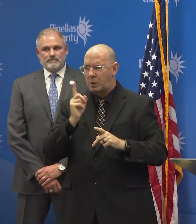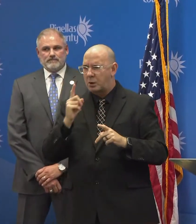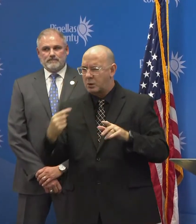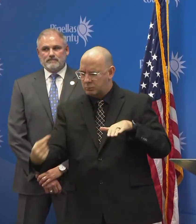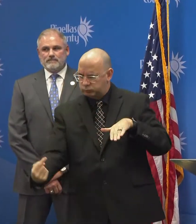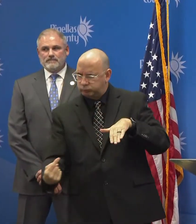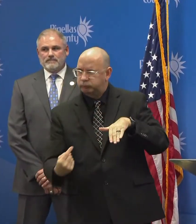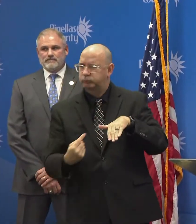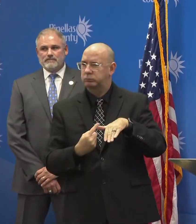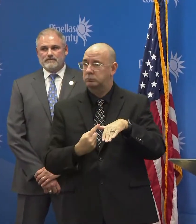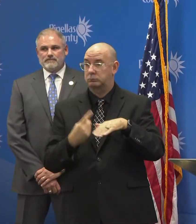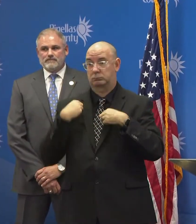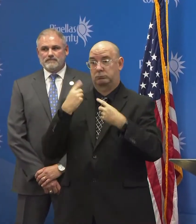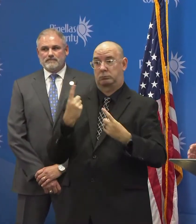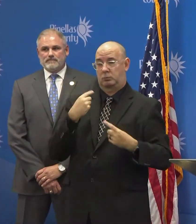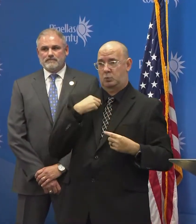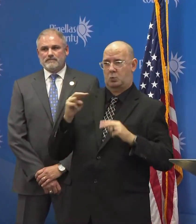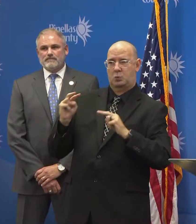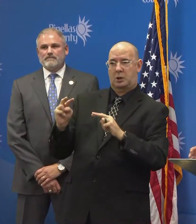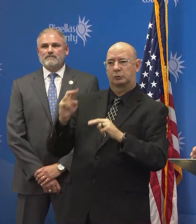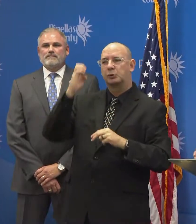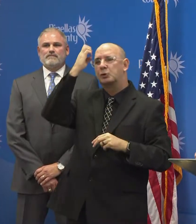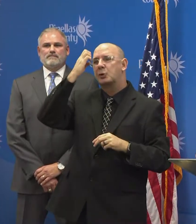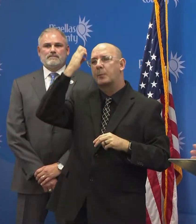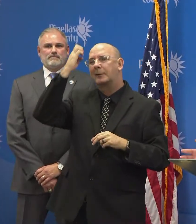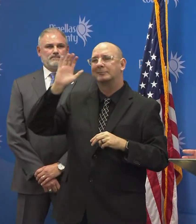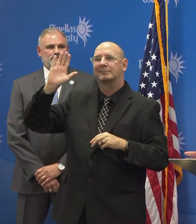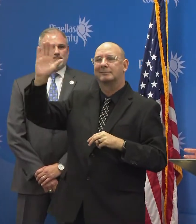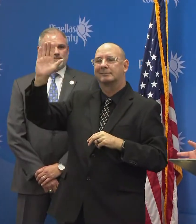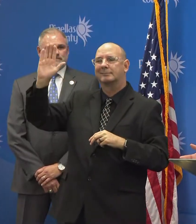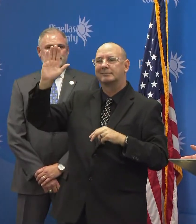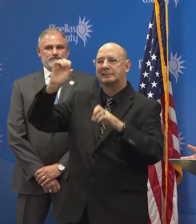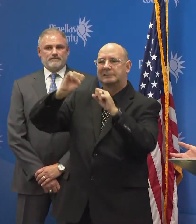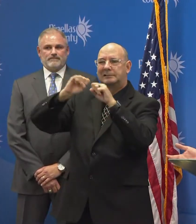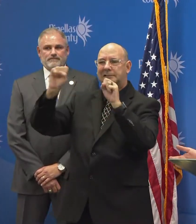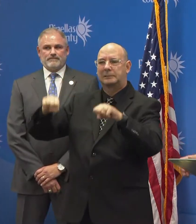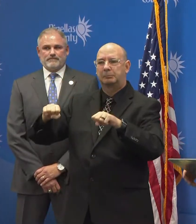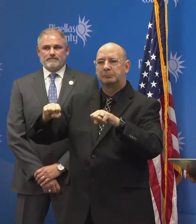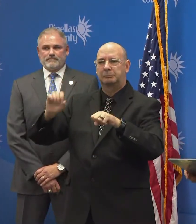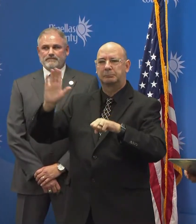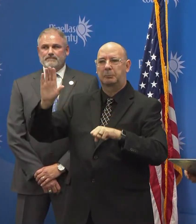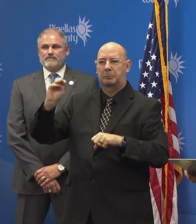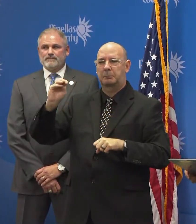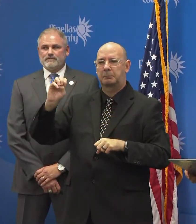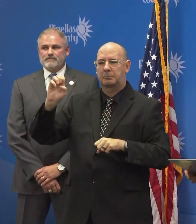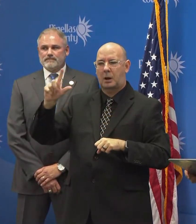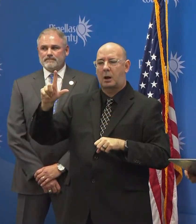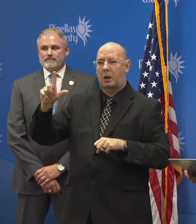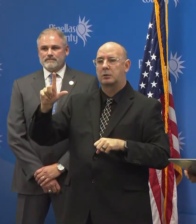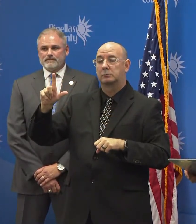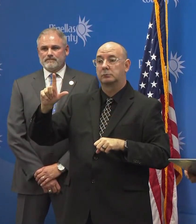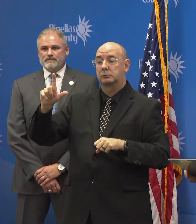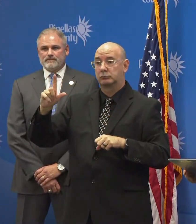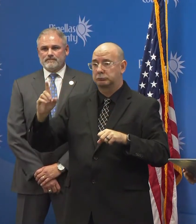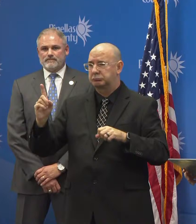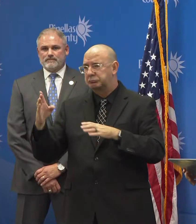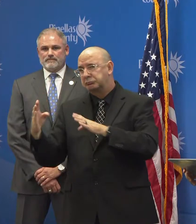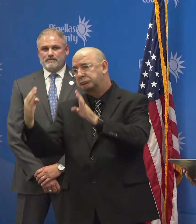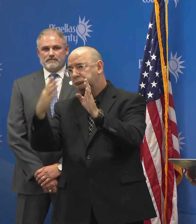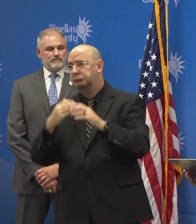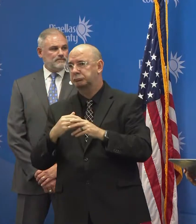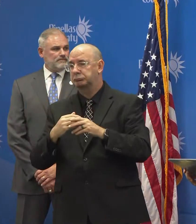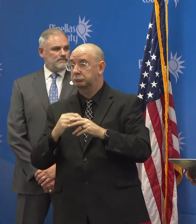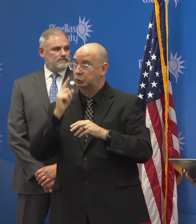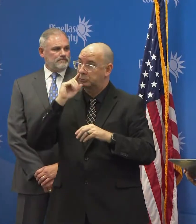this European model was dead set on taking this right into Tampa Bay for a direct impact, which would obviously be very, very significant.